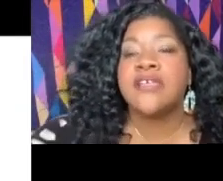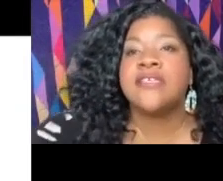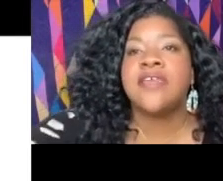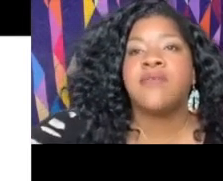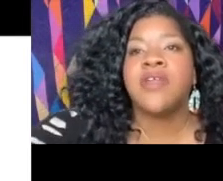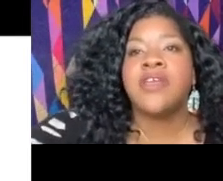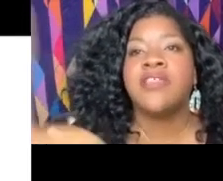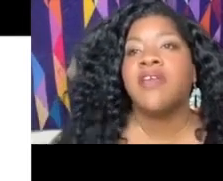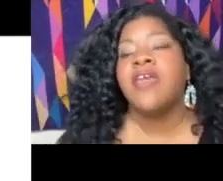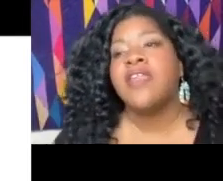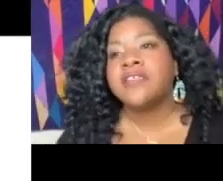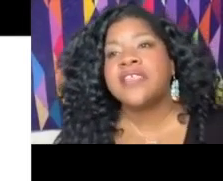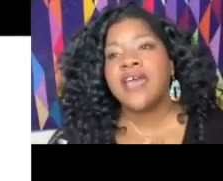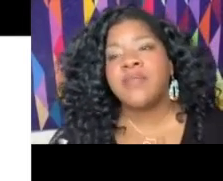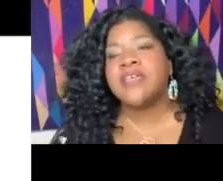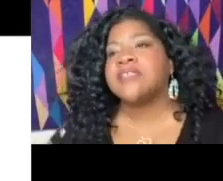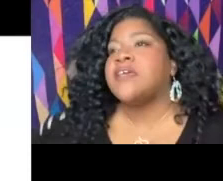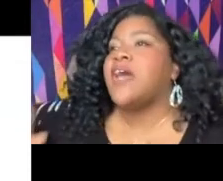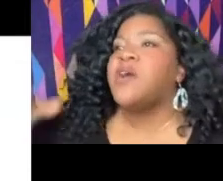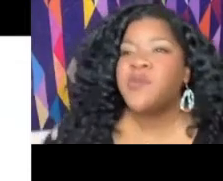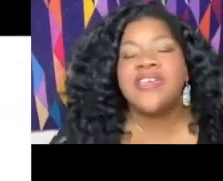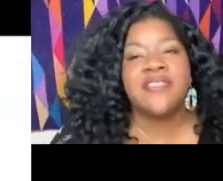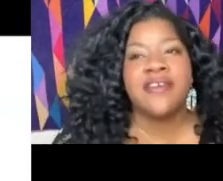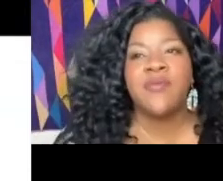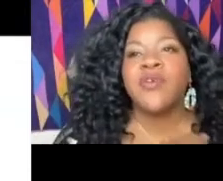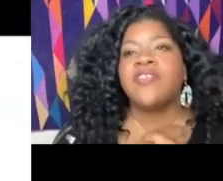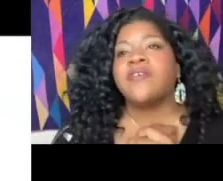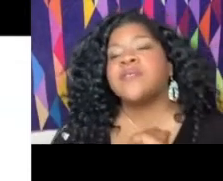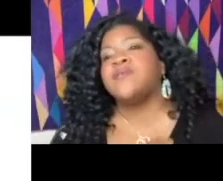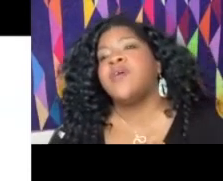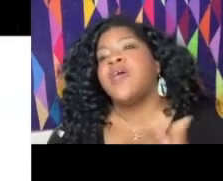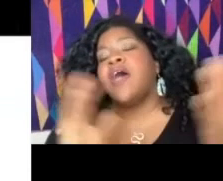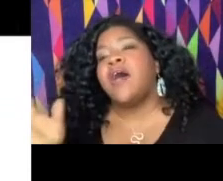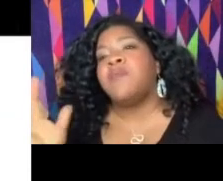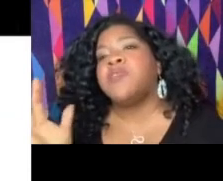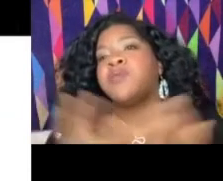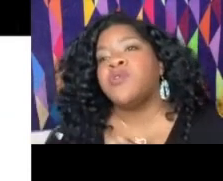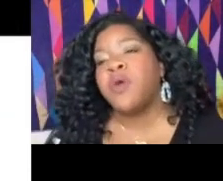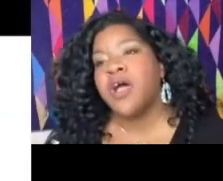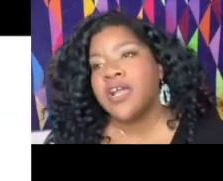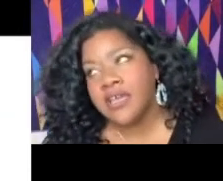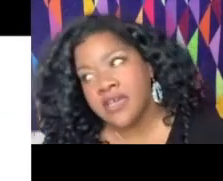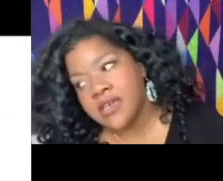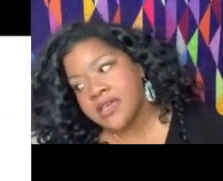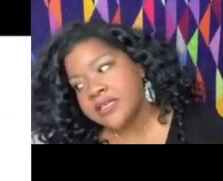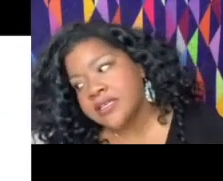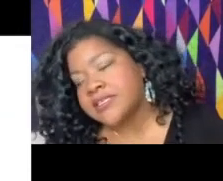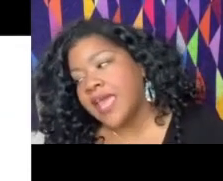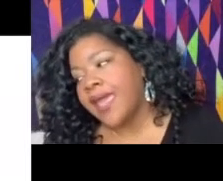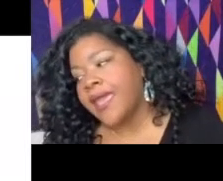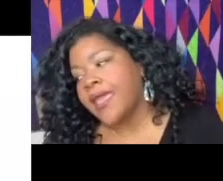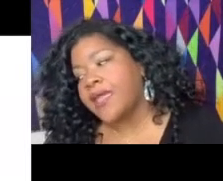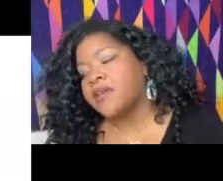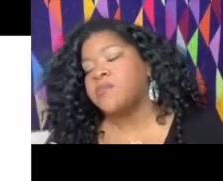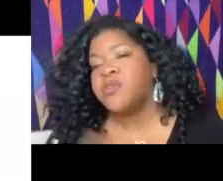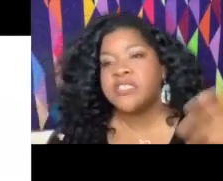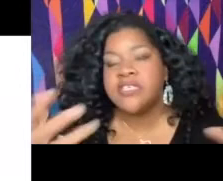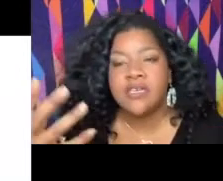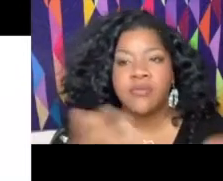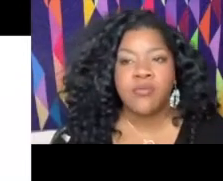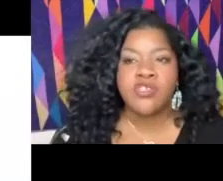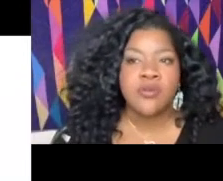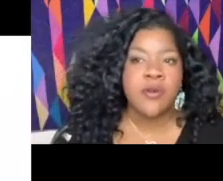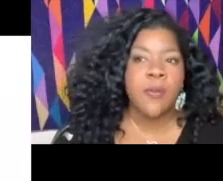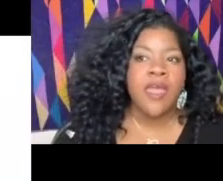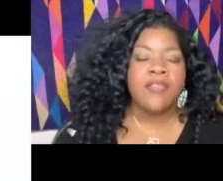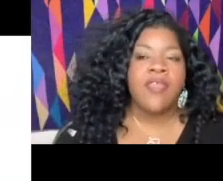Chris, I see that we're going to get there. Next slide, please. I hope we get there. We'll get there soon. The Blue Walk is a